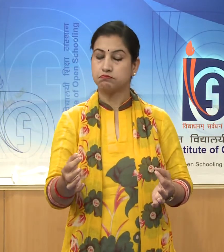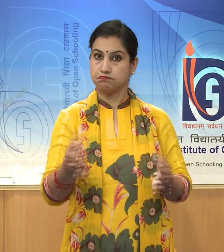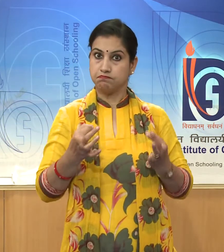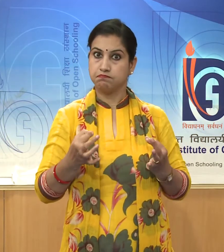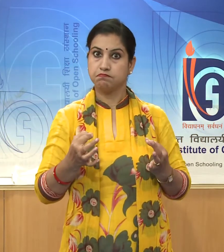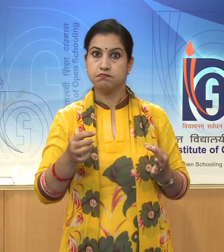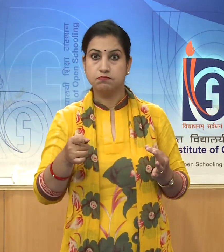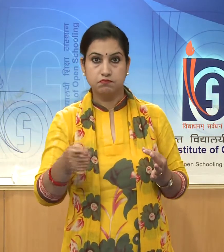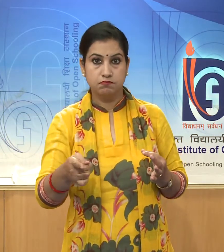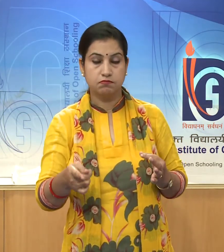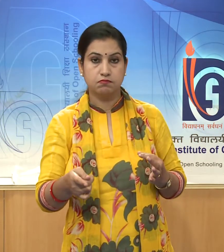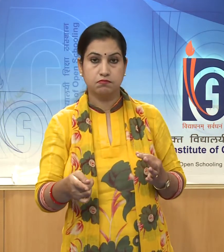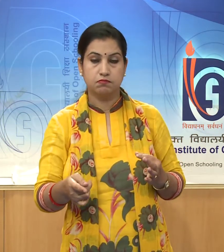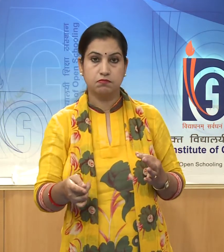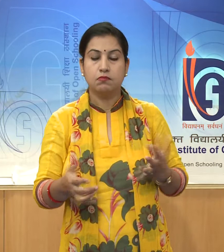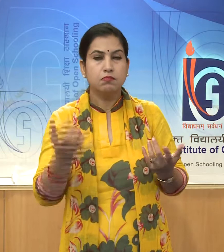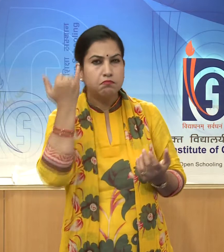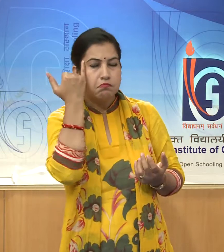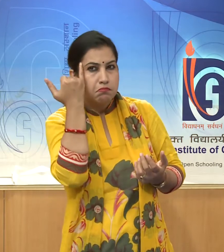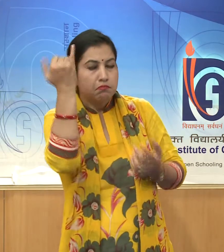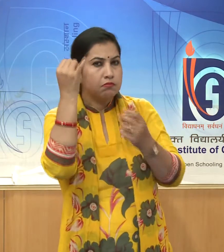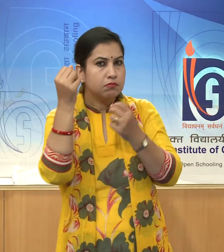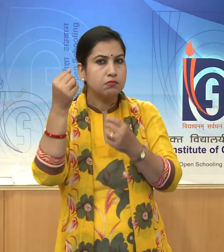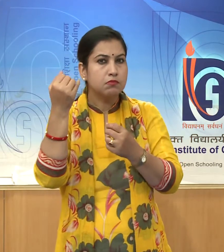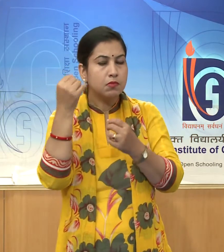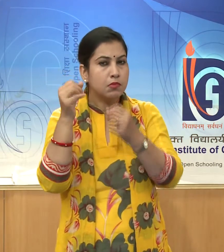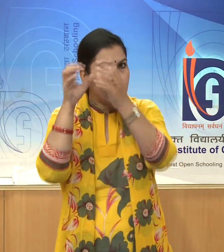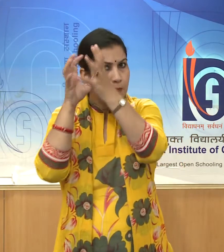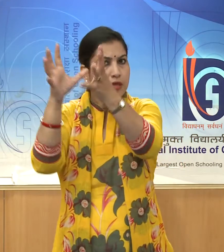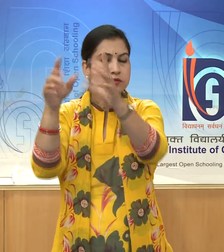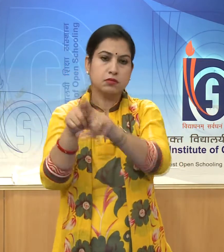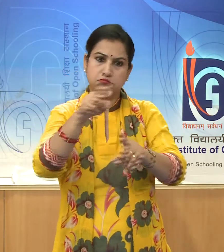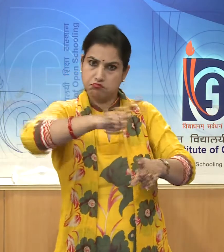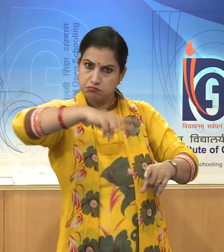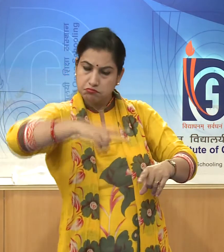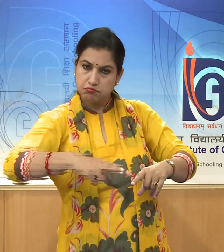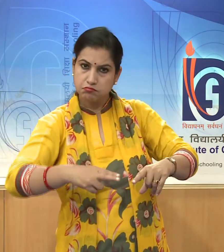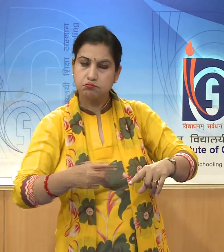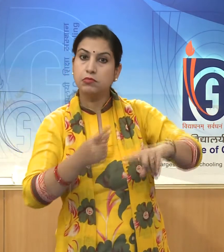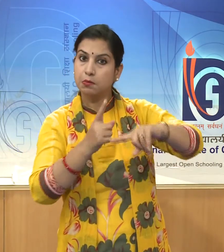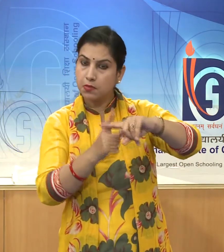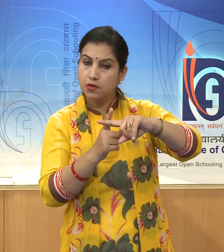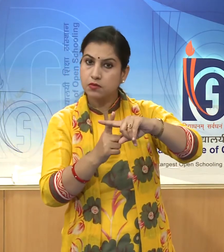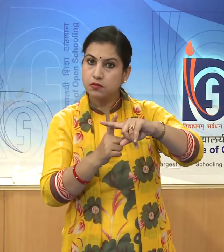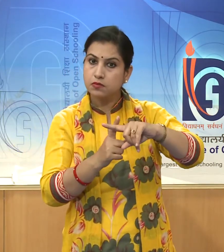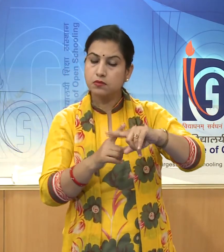extension of Impressionism and a